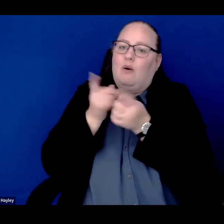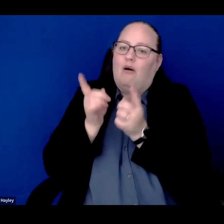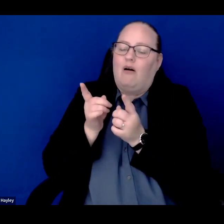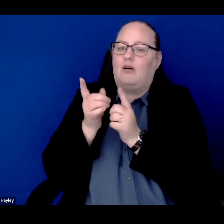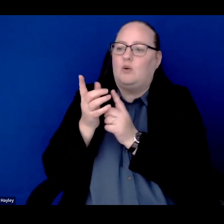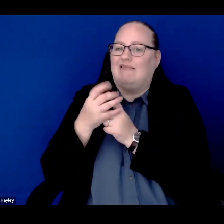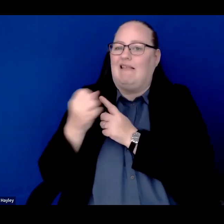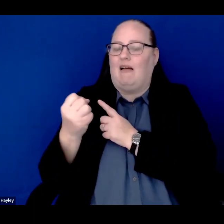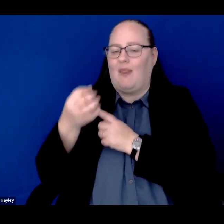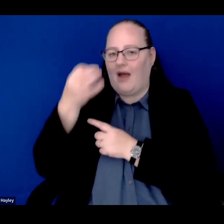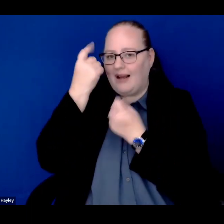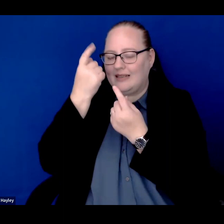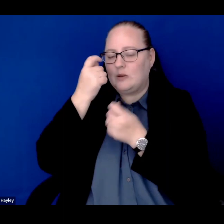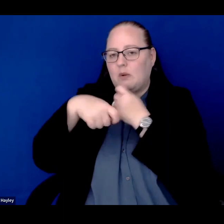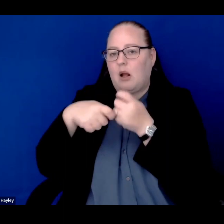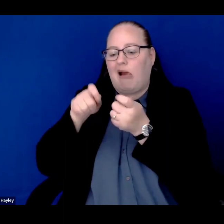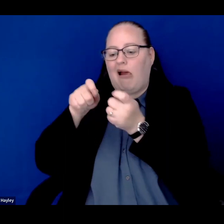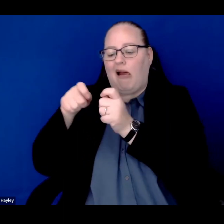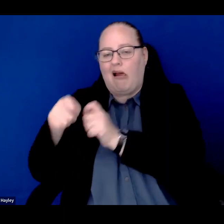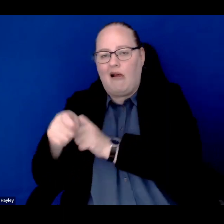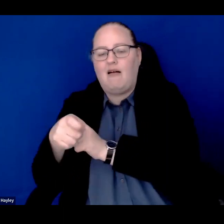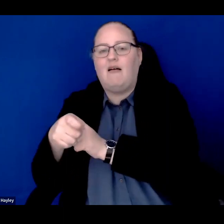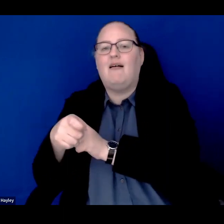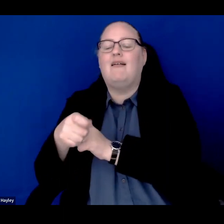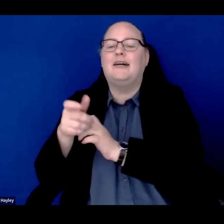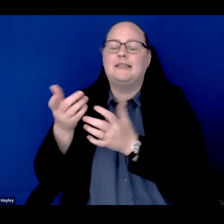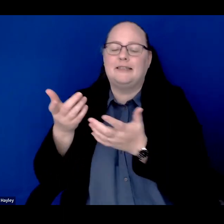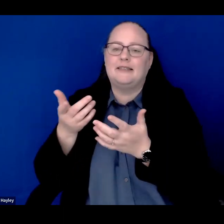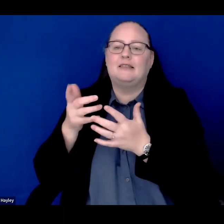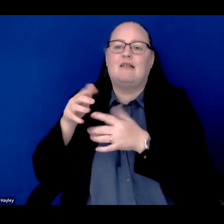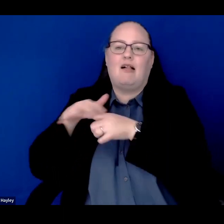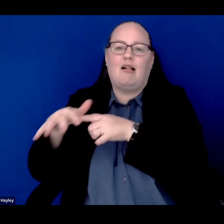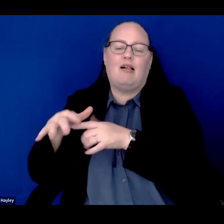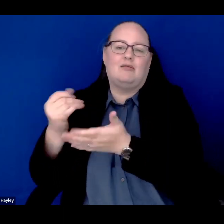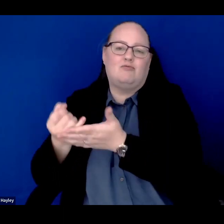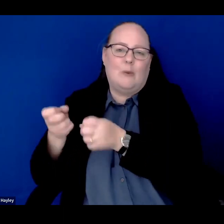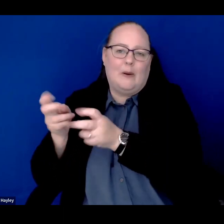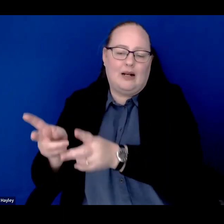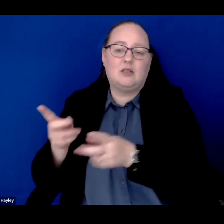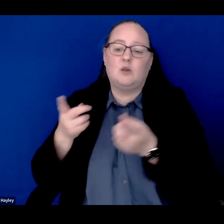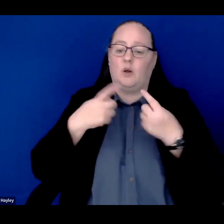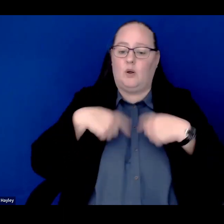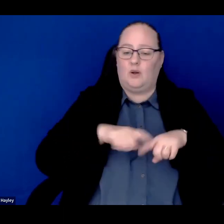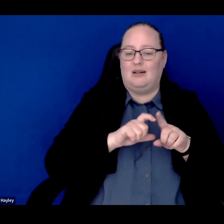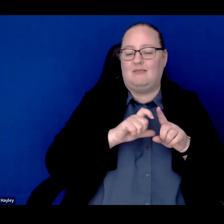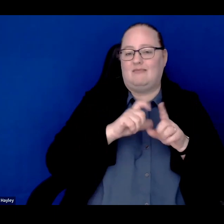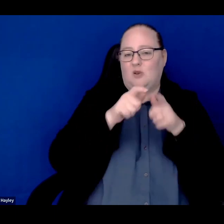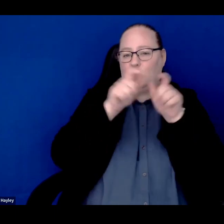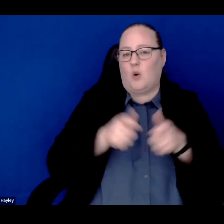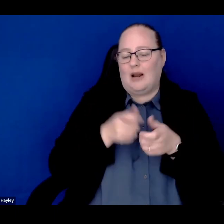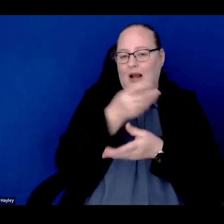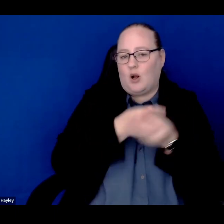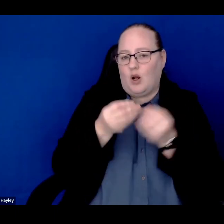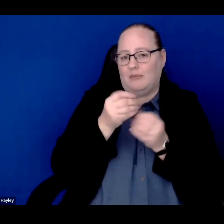status quo. And for us at Doughnut Economics Action Lab and the community of Doughnut economics practitioners, we are put a lot of effort